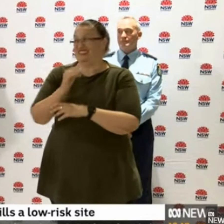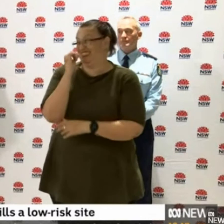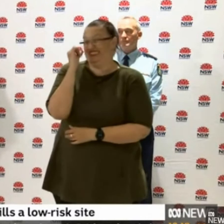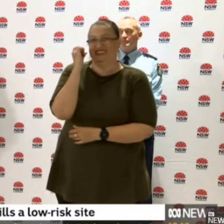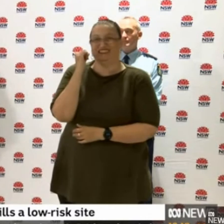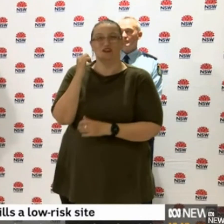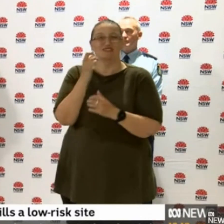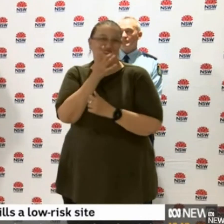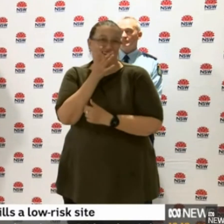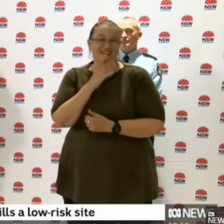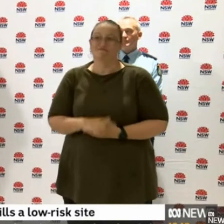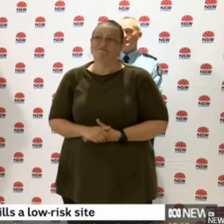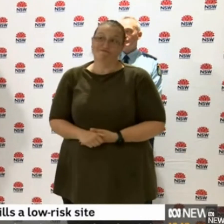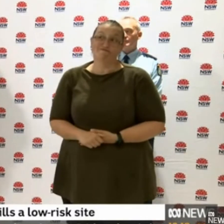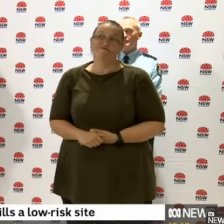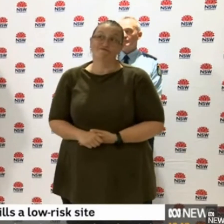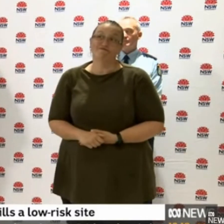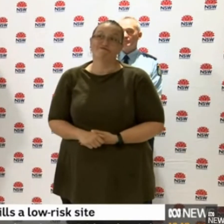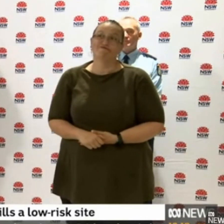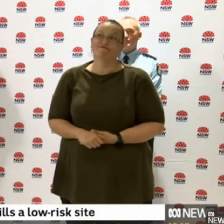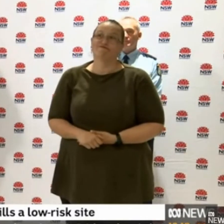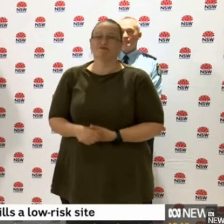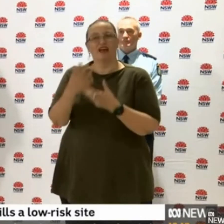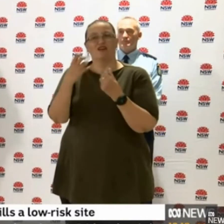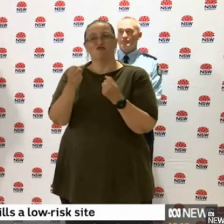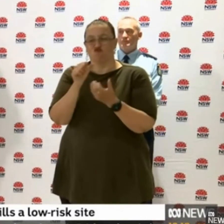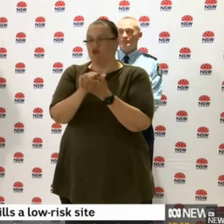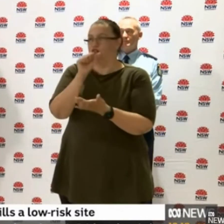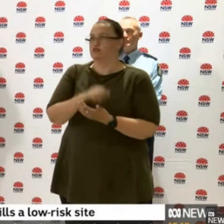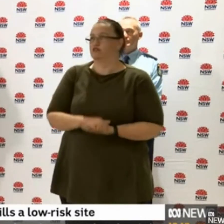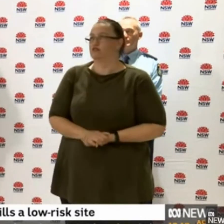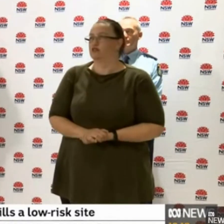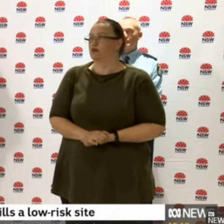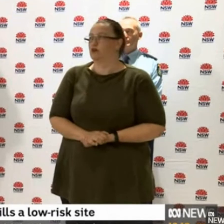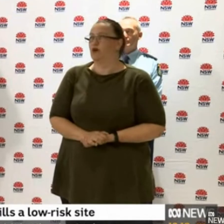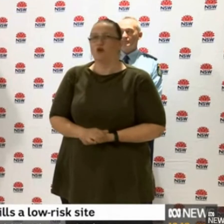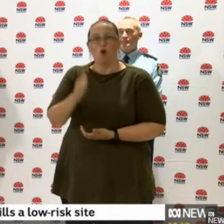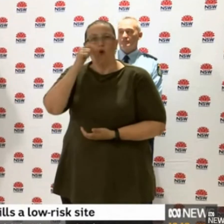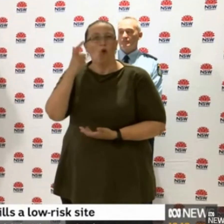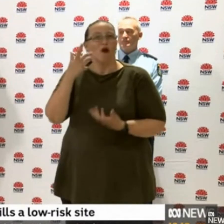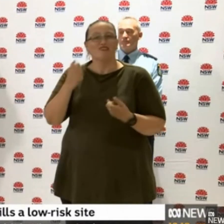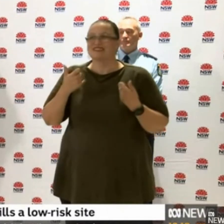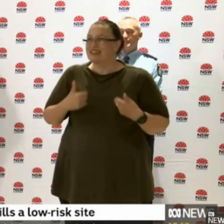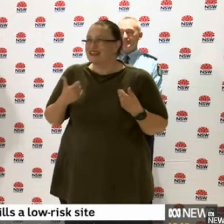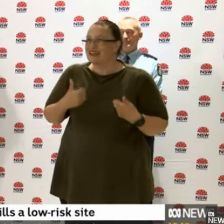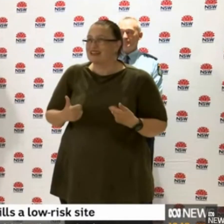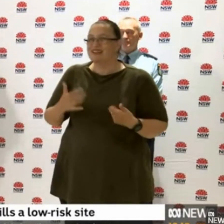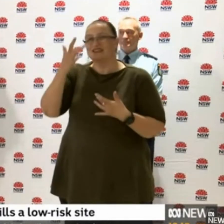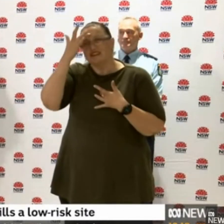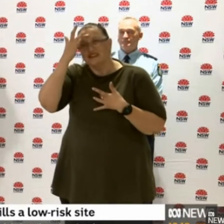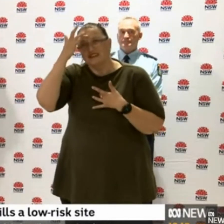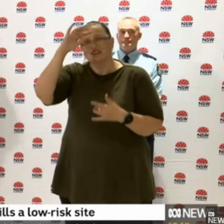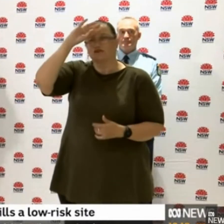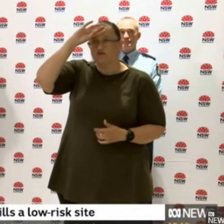obviously there is advice around making sure that anyone with symptoms comes forward for testing. There is a lot of